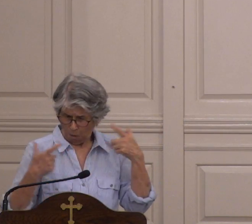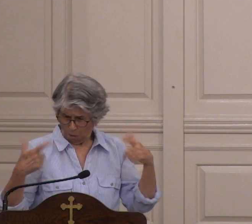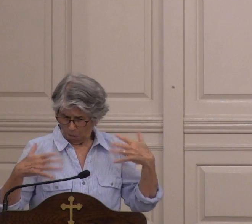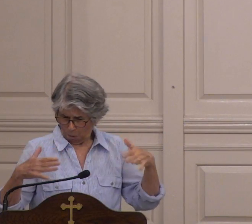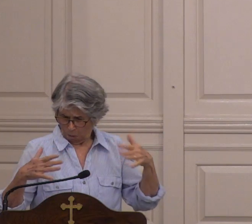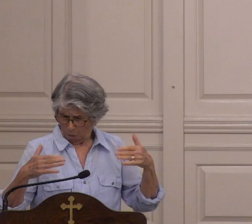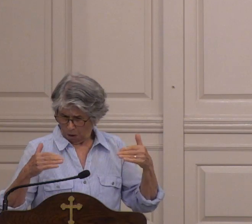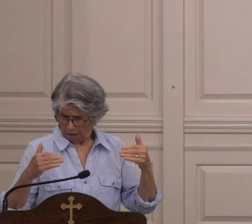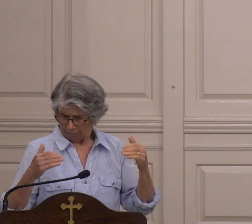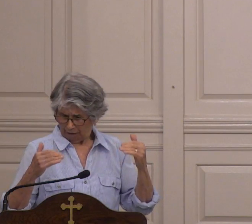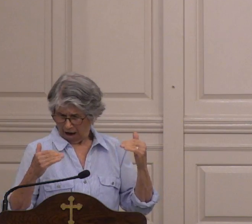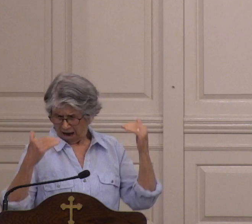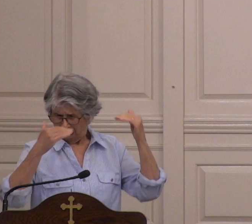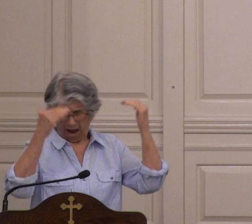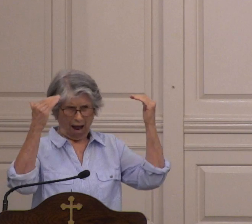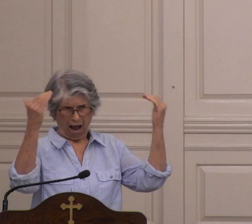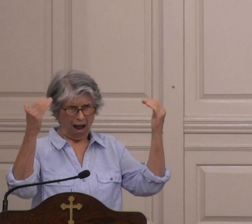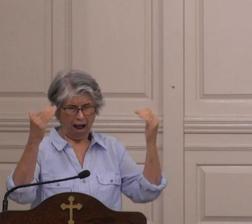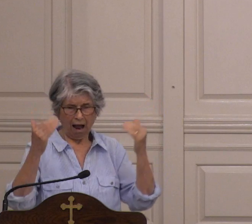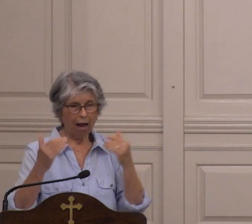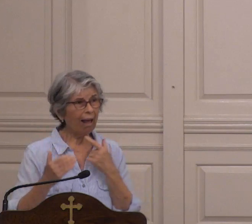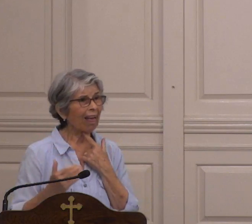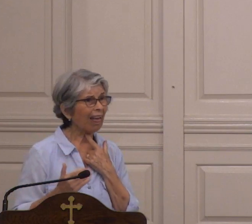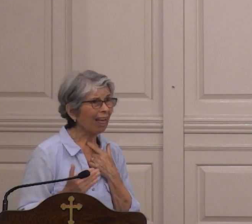What is too sublime for you?